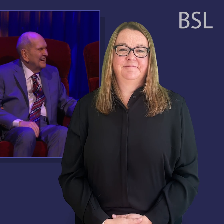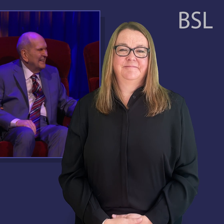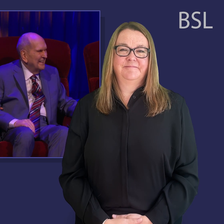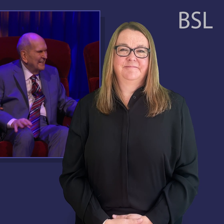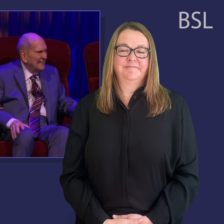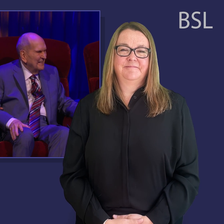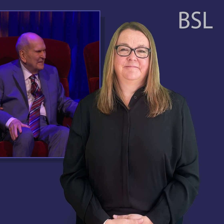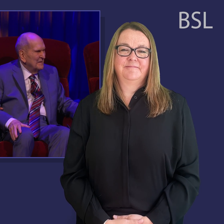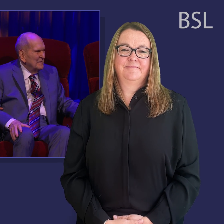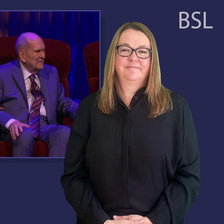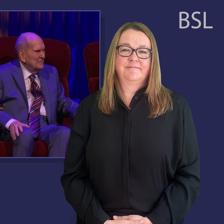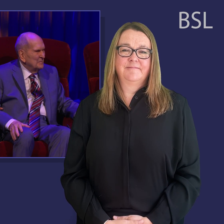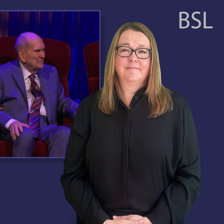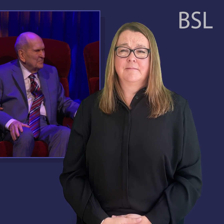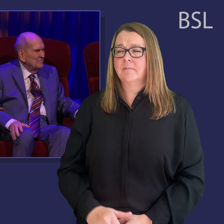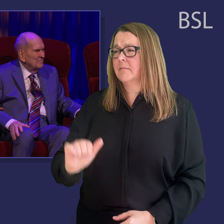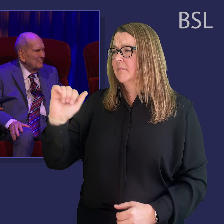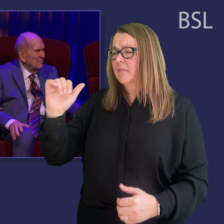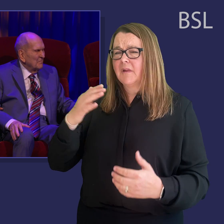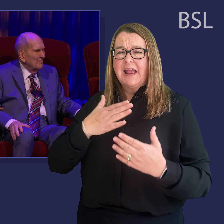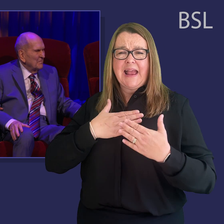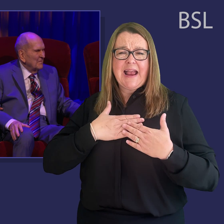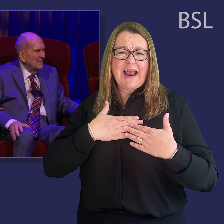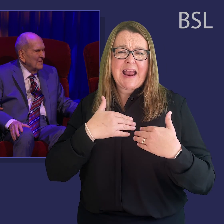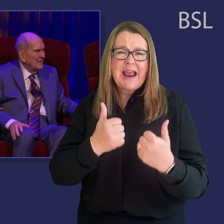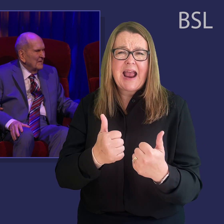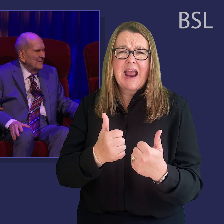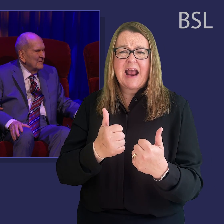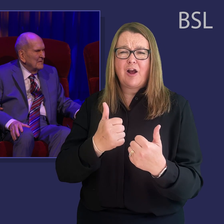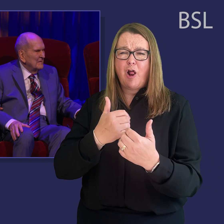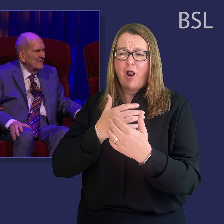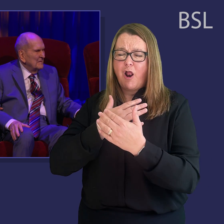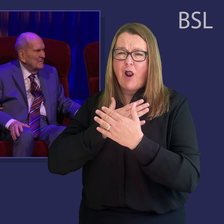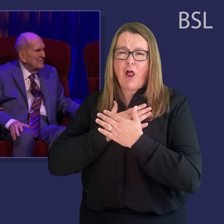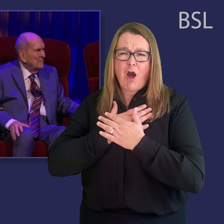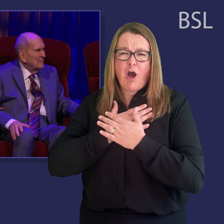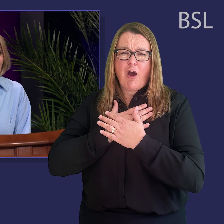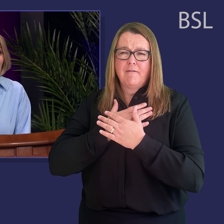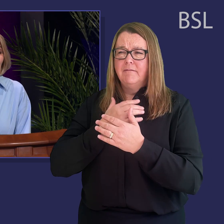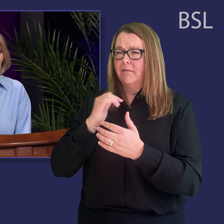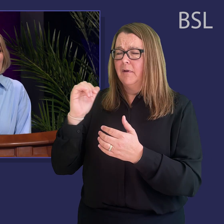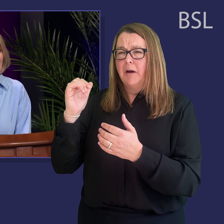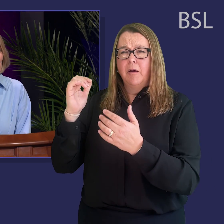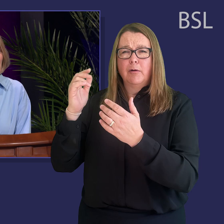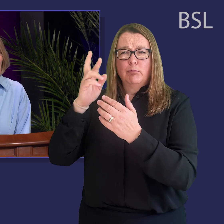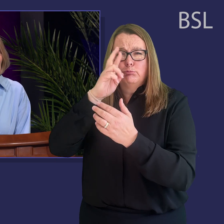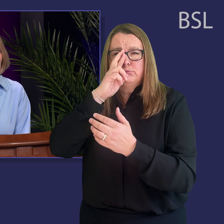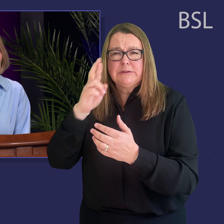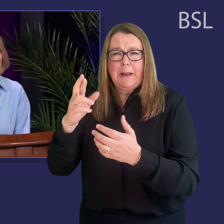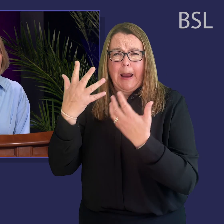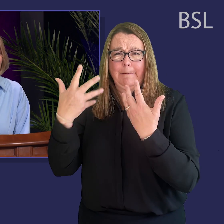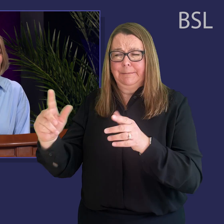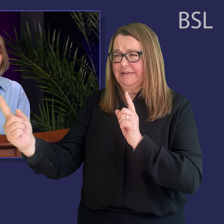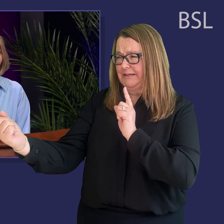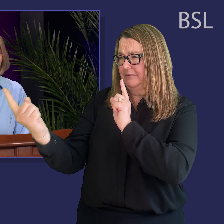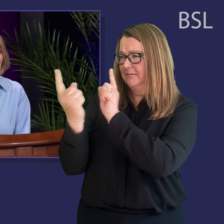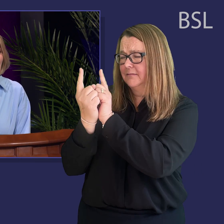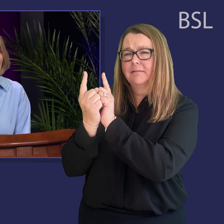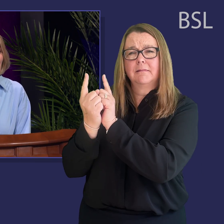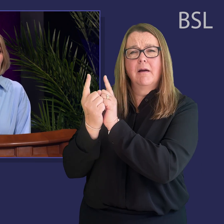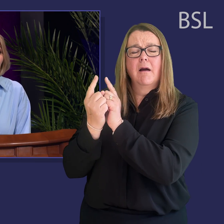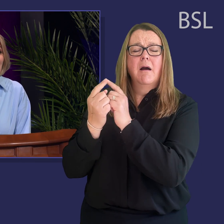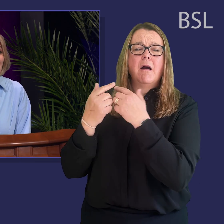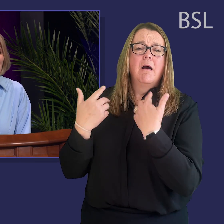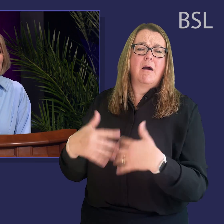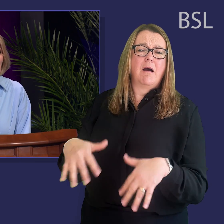What a blessing your kindness, love, and respect have been to me personally, and what an immeasurable difference your